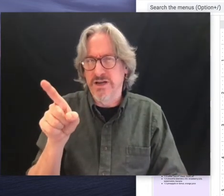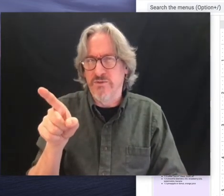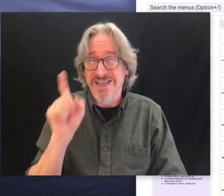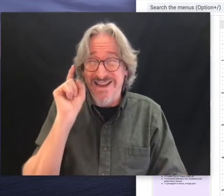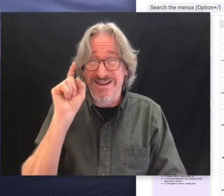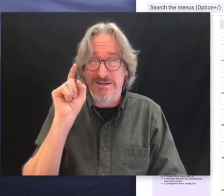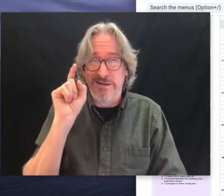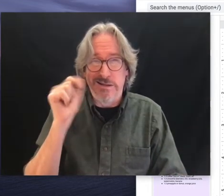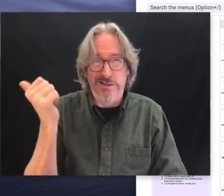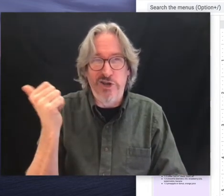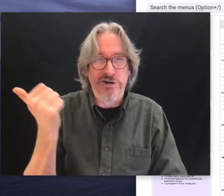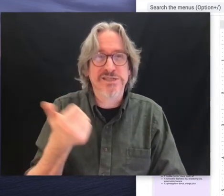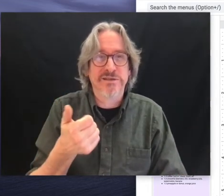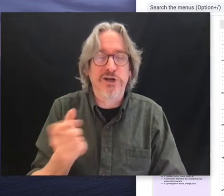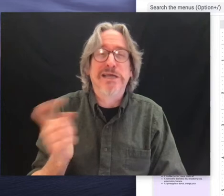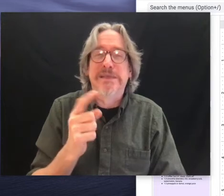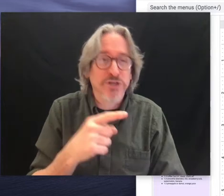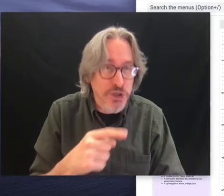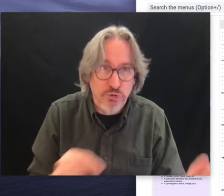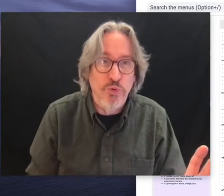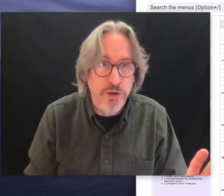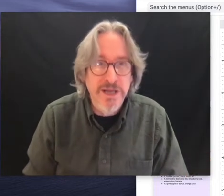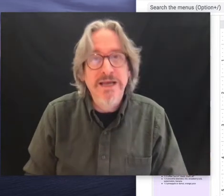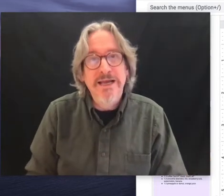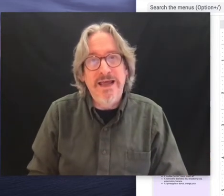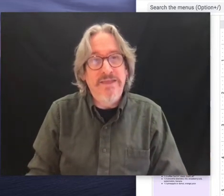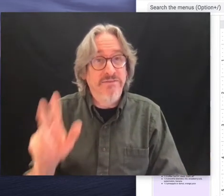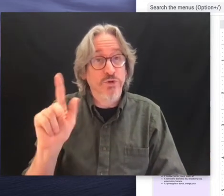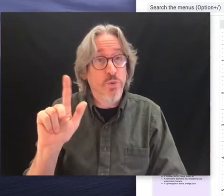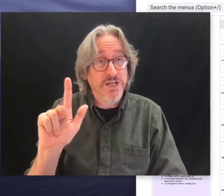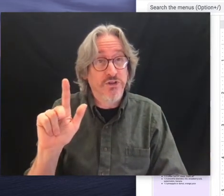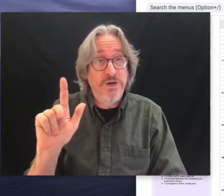Those are the tough ones, and they're exceptionally